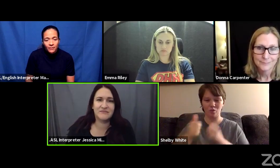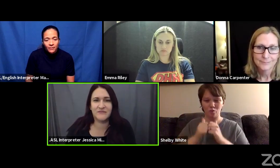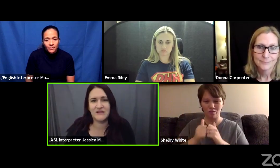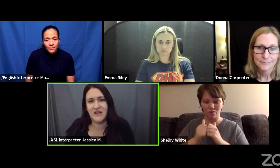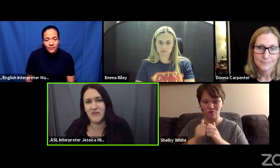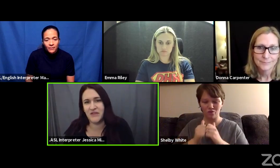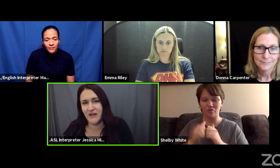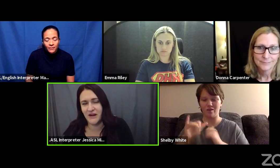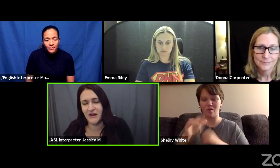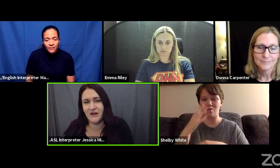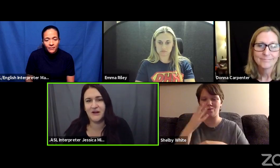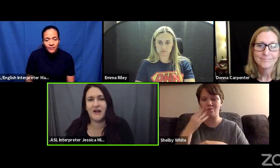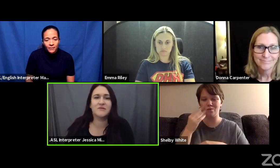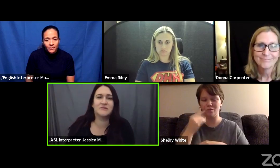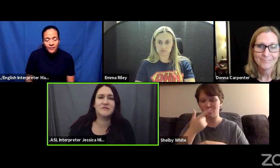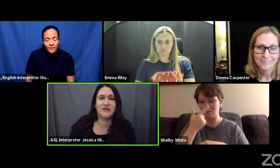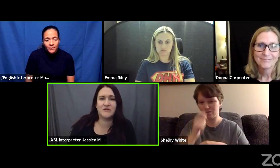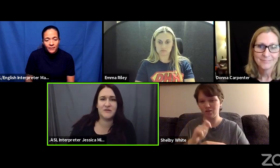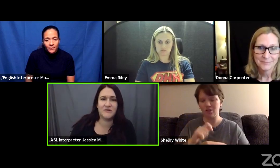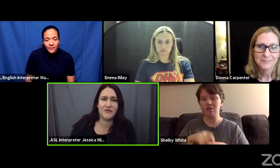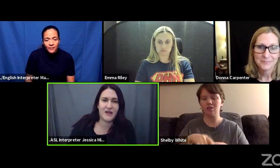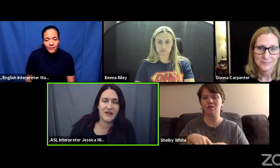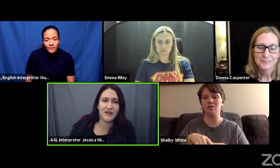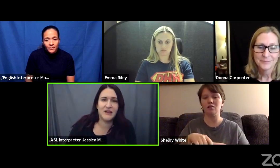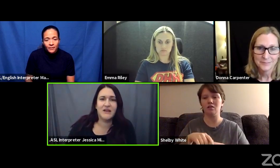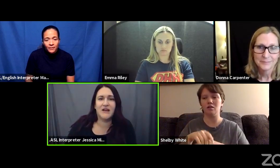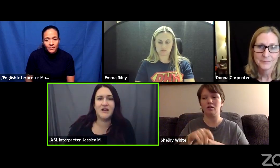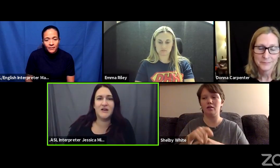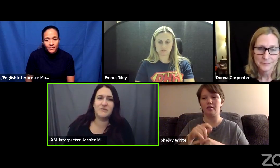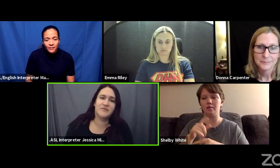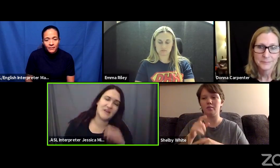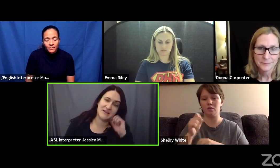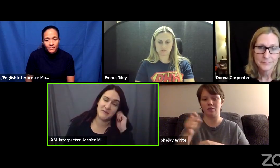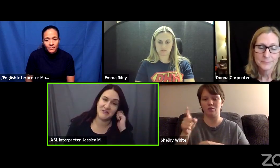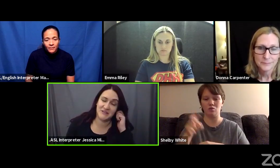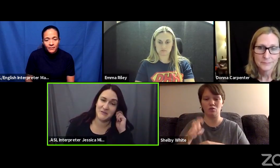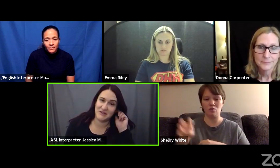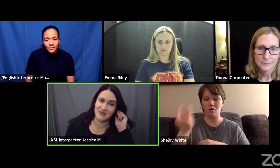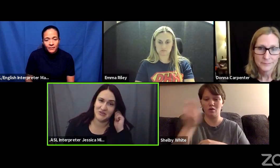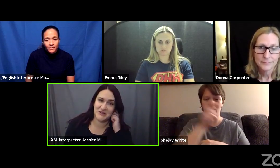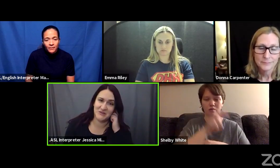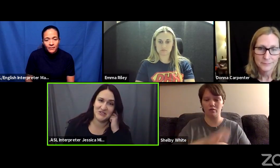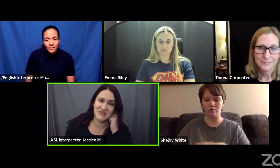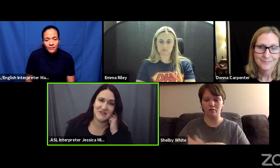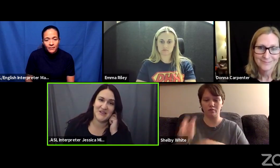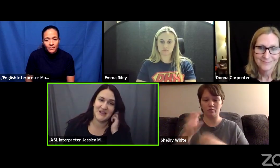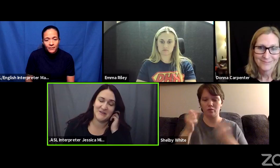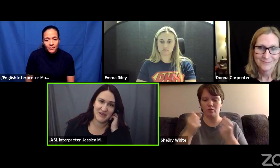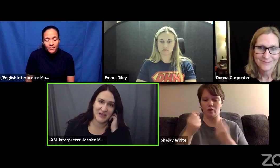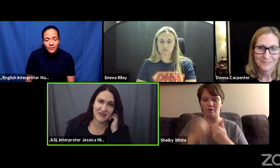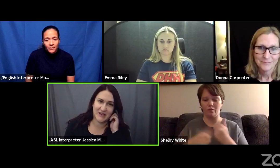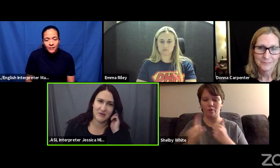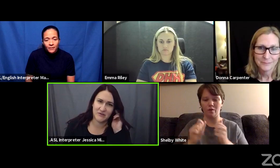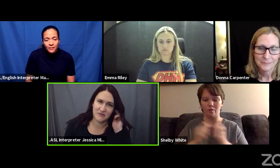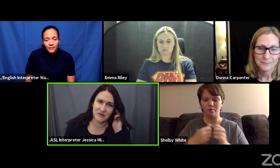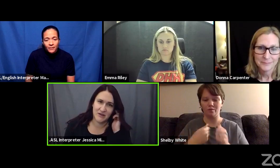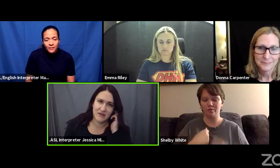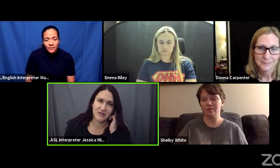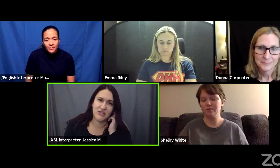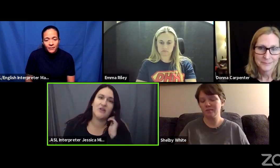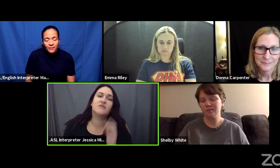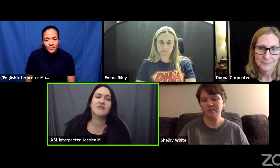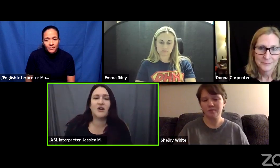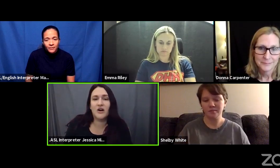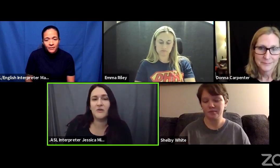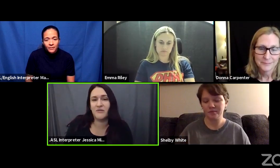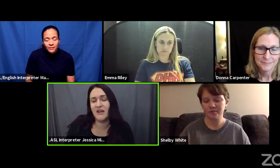Tennessee, stay a month there. I'll take her with me for that. That experience has been interesting when she's done that. But yeah,